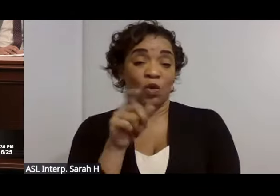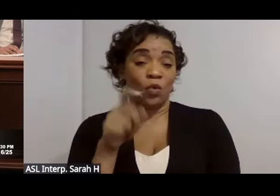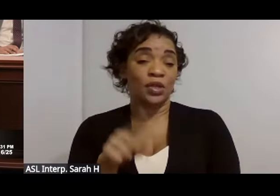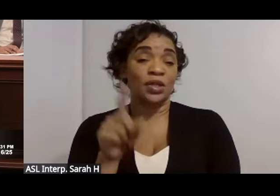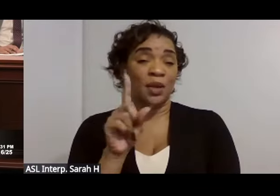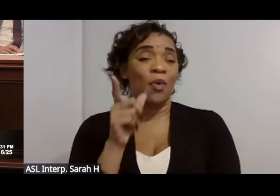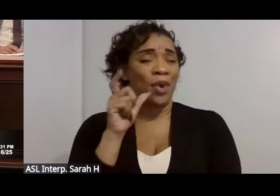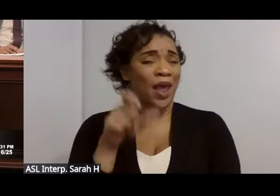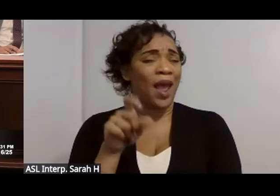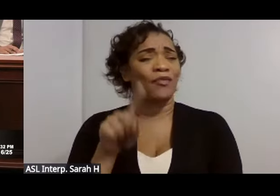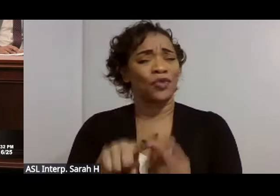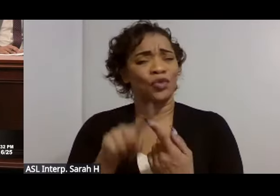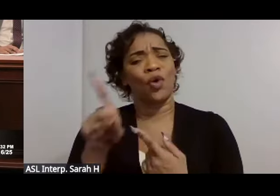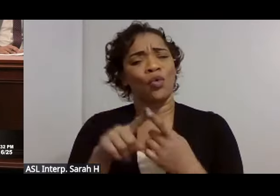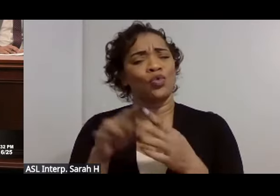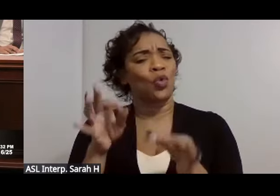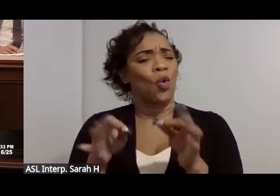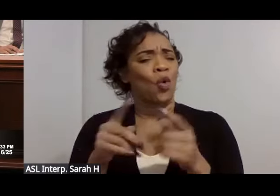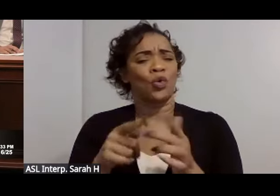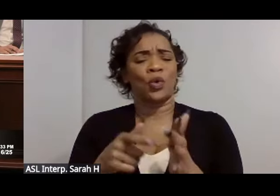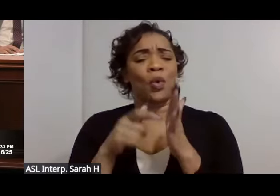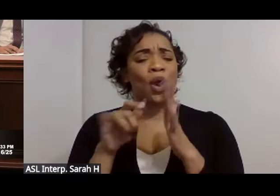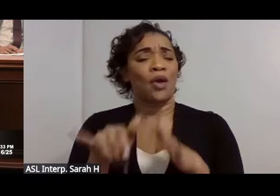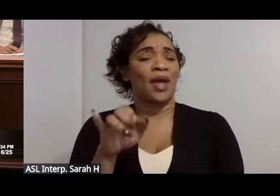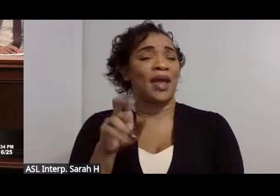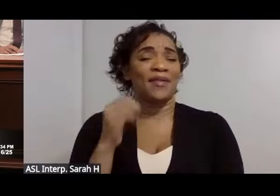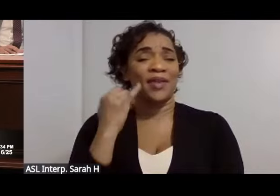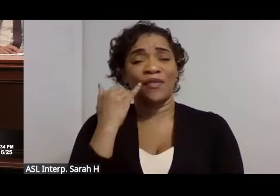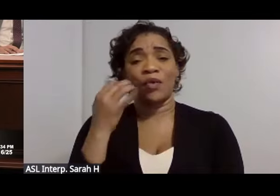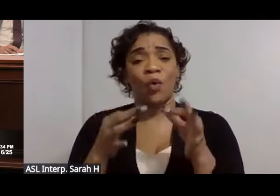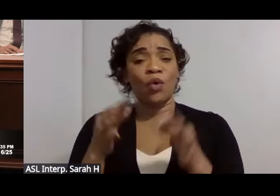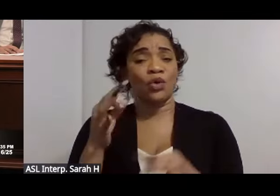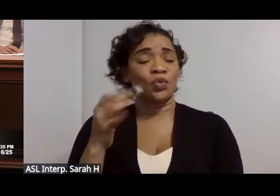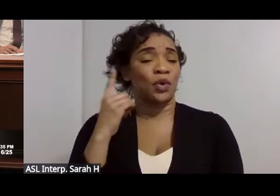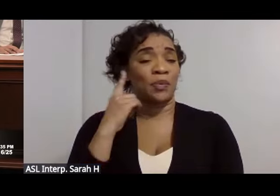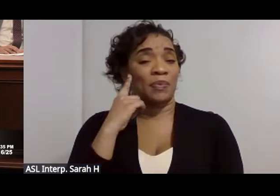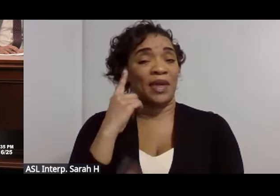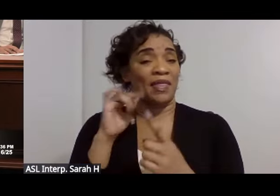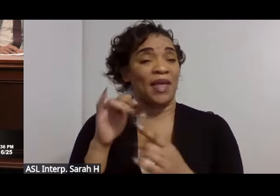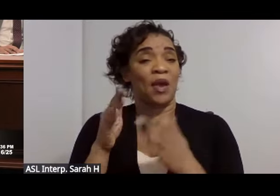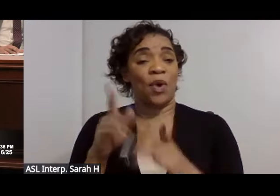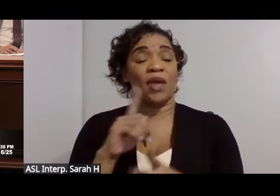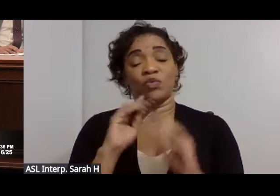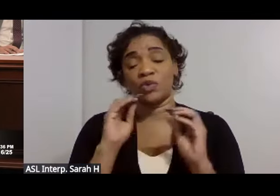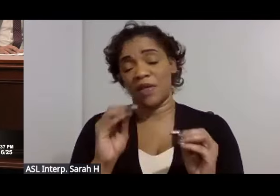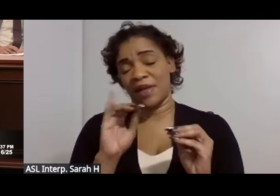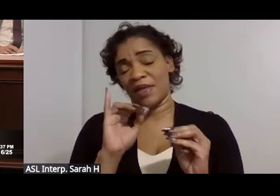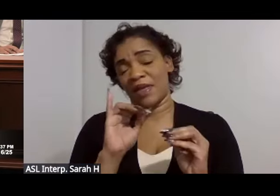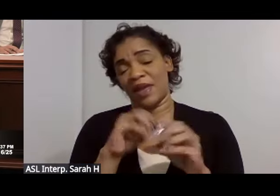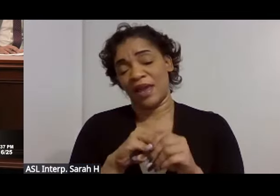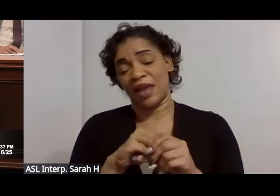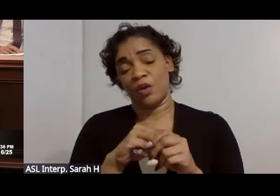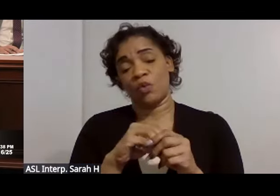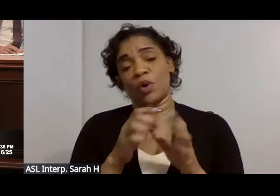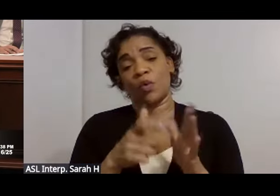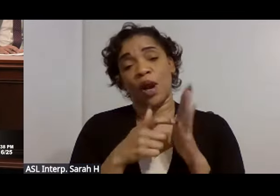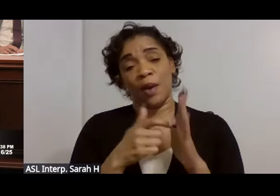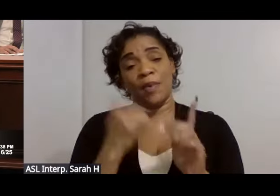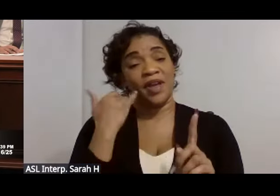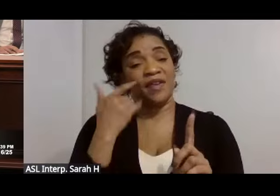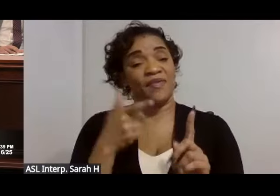if the courts were to be of that mind, there's nothing in this requirement. If this passes and it's